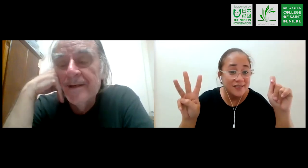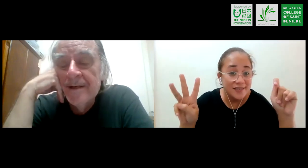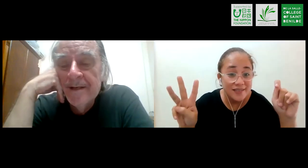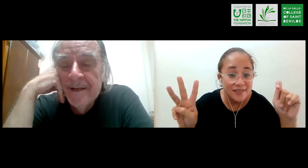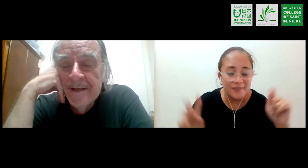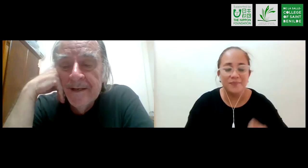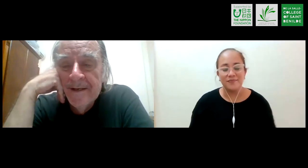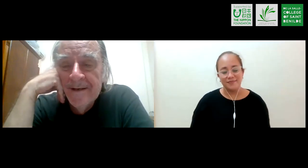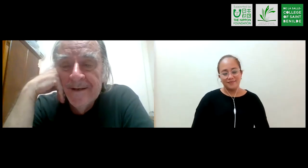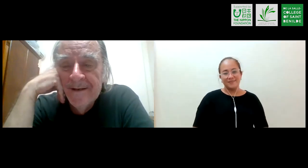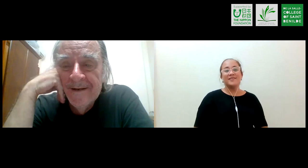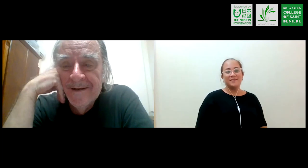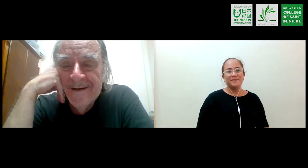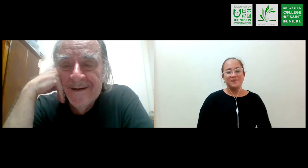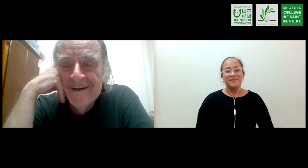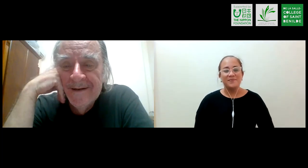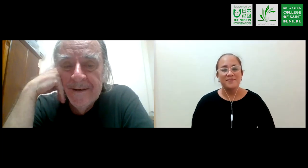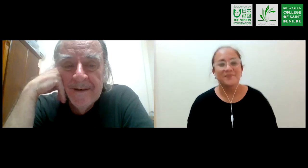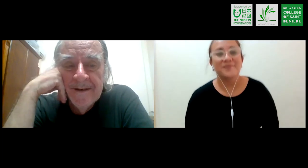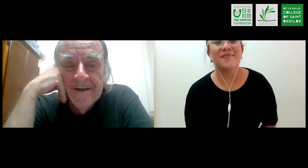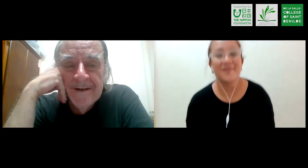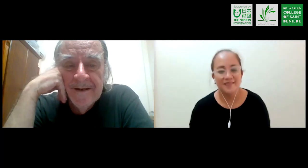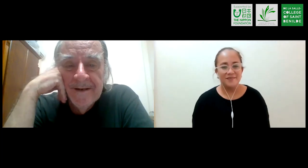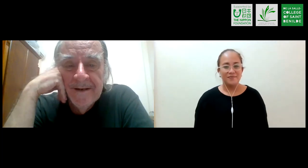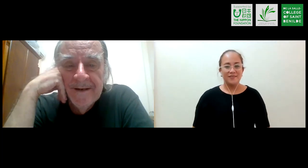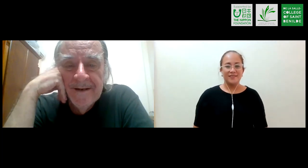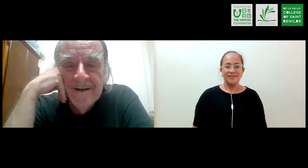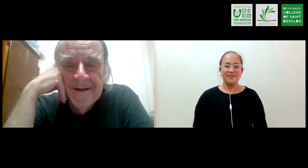Tuesday, sir. Tuesday. Tuesday. Final decision.